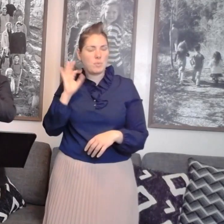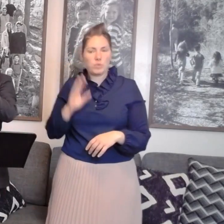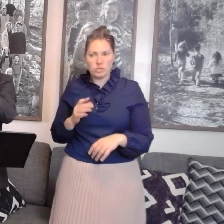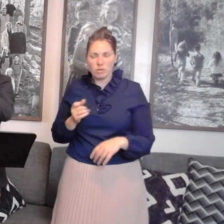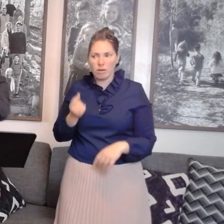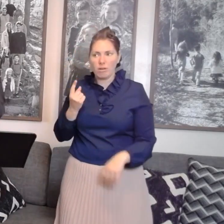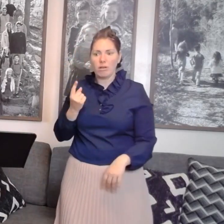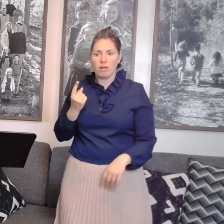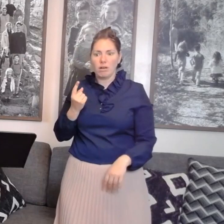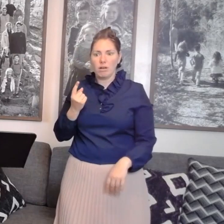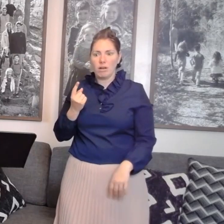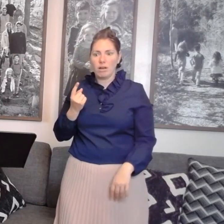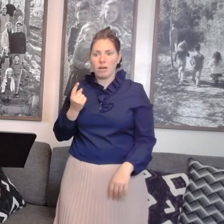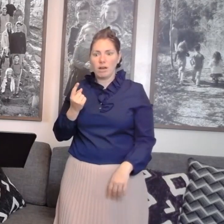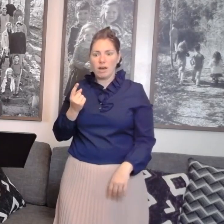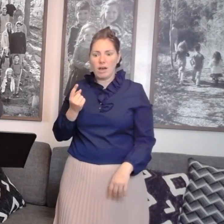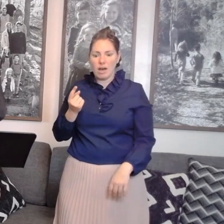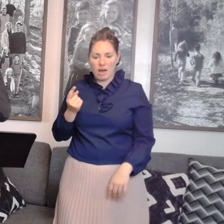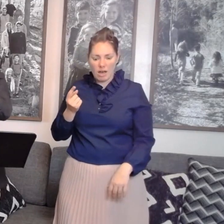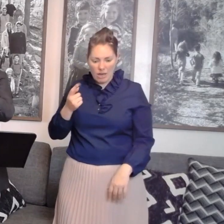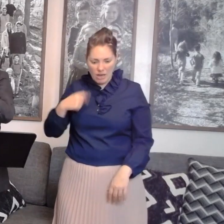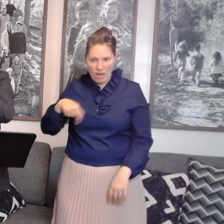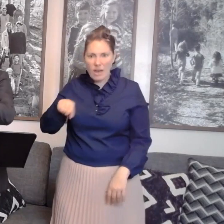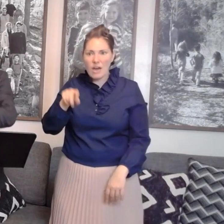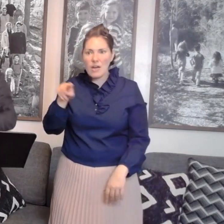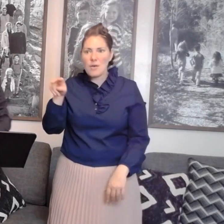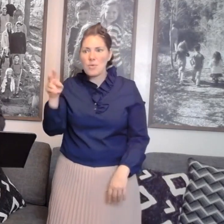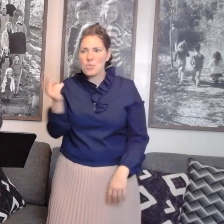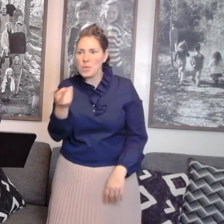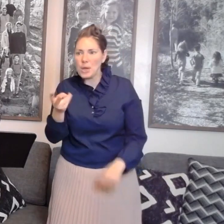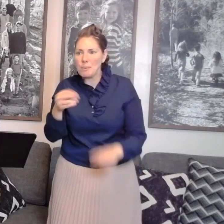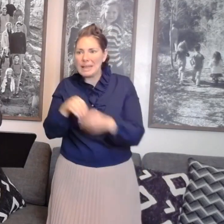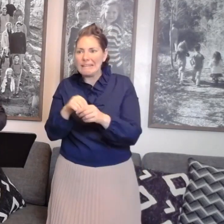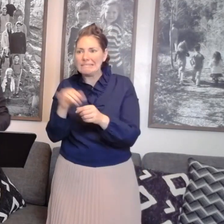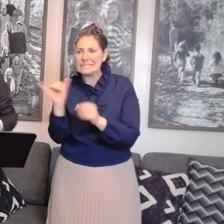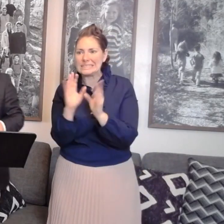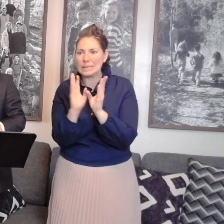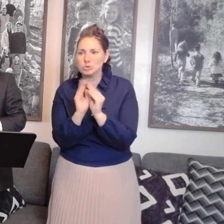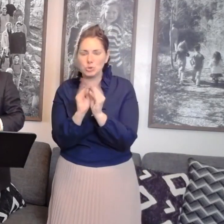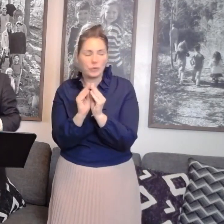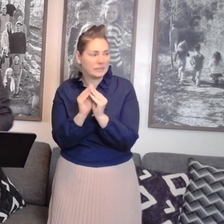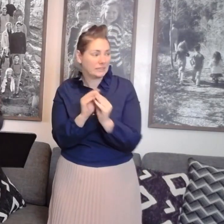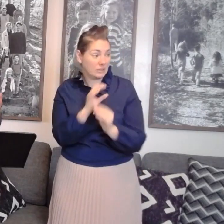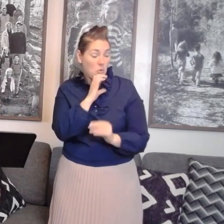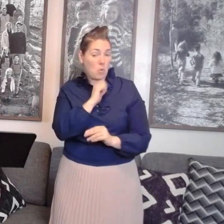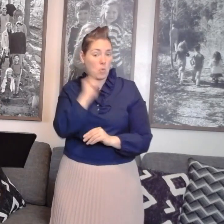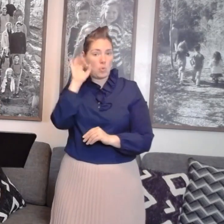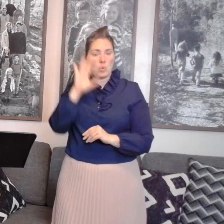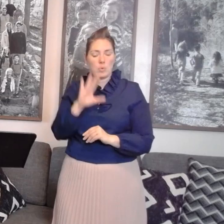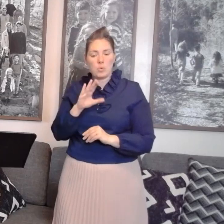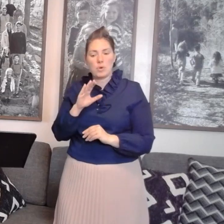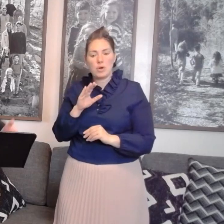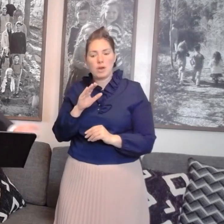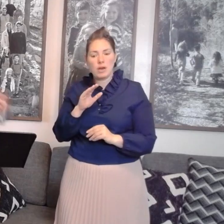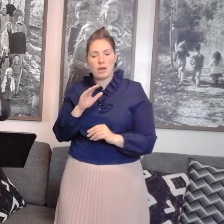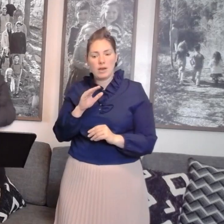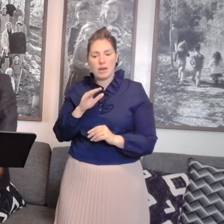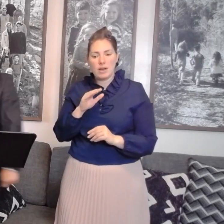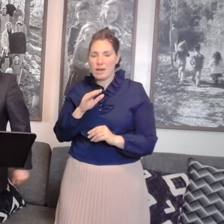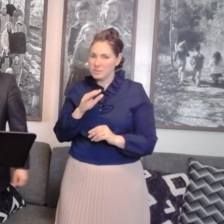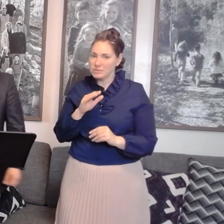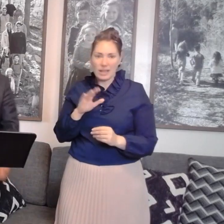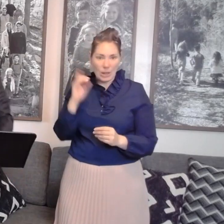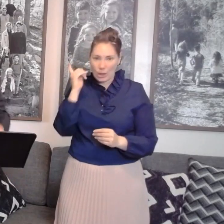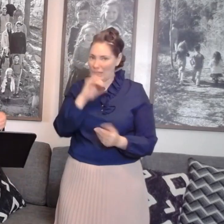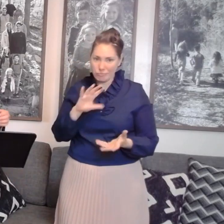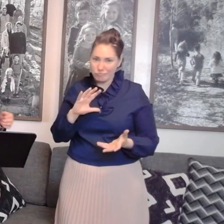they were in the same service that I was in. And here was that older minister. He was off to the side and disheveled,